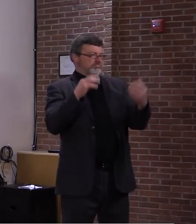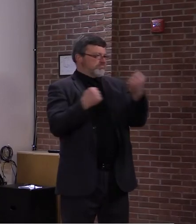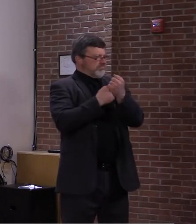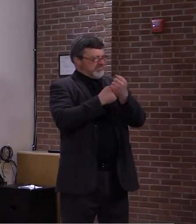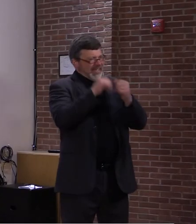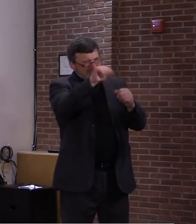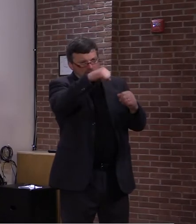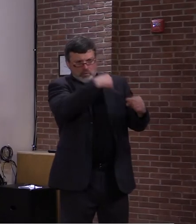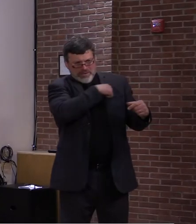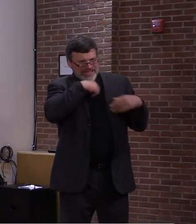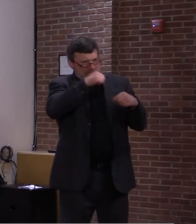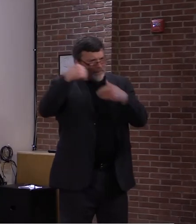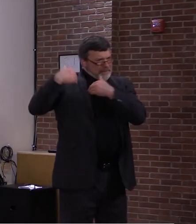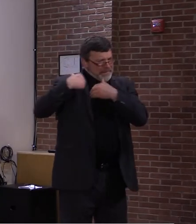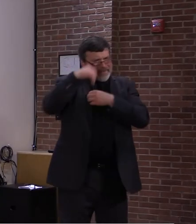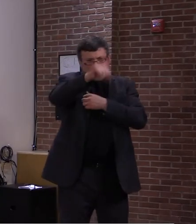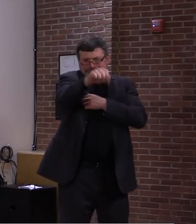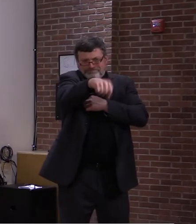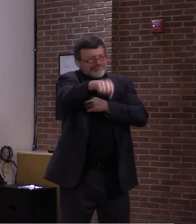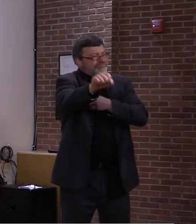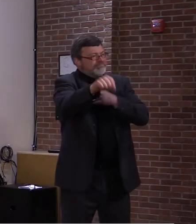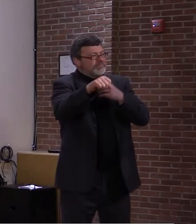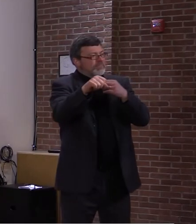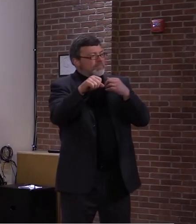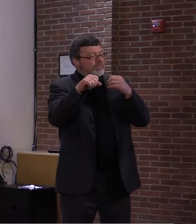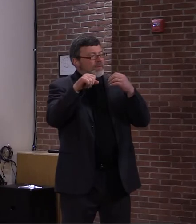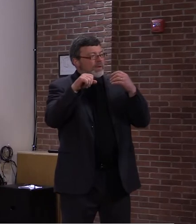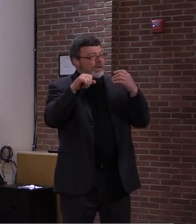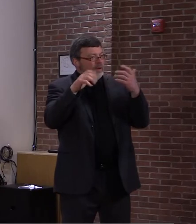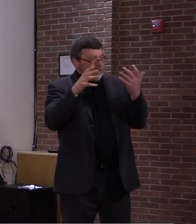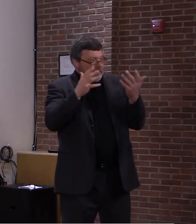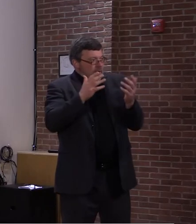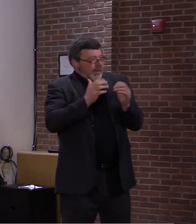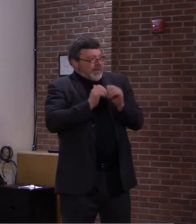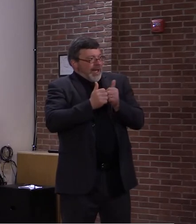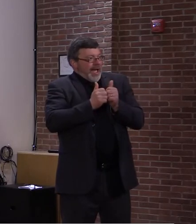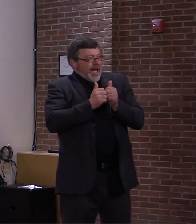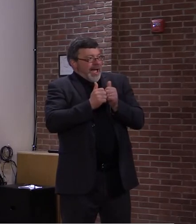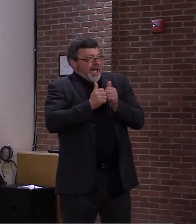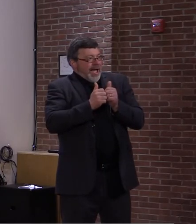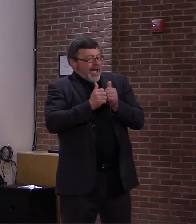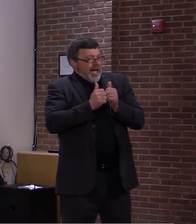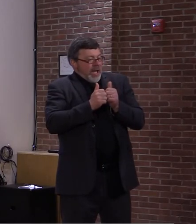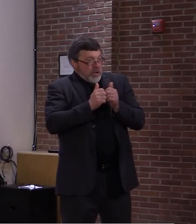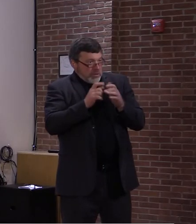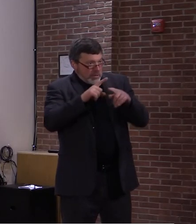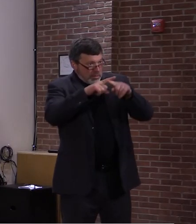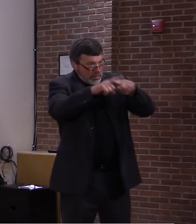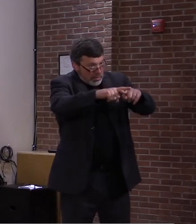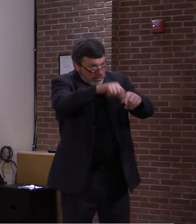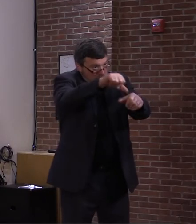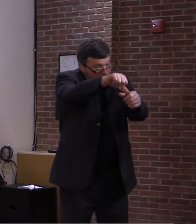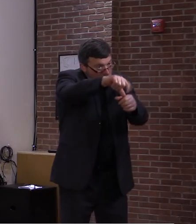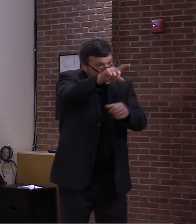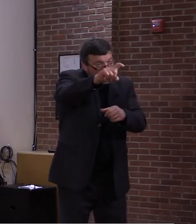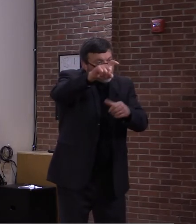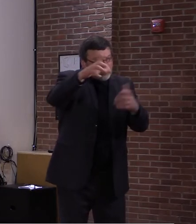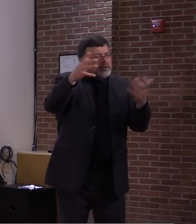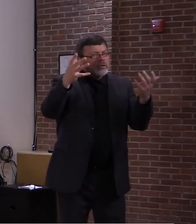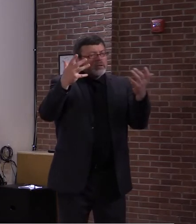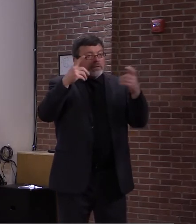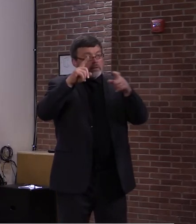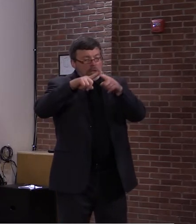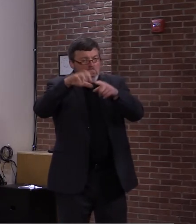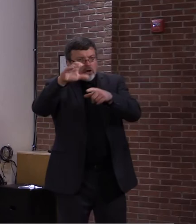we reduce our reliance on carbon fuels. And we put our